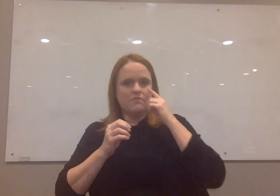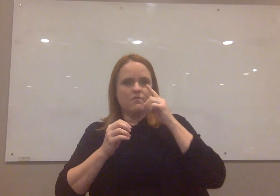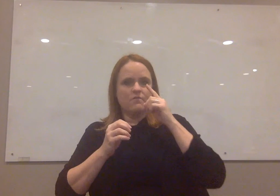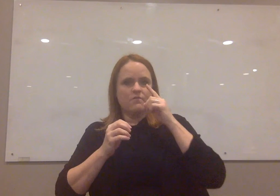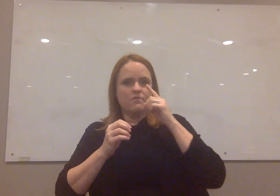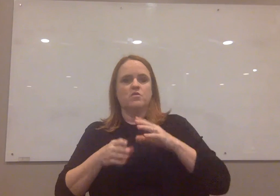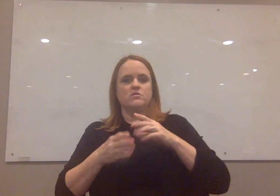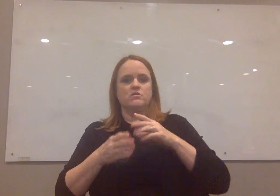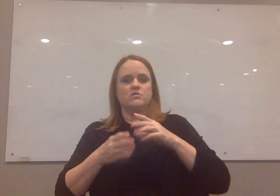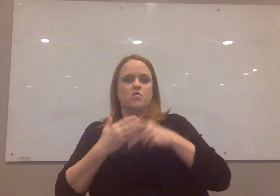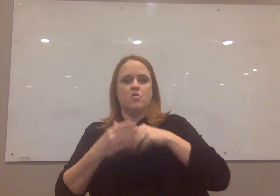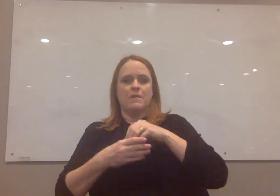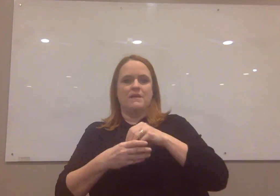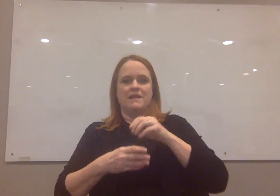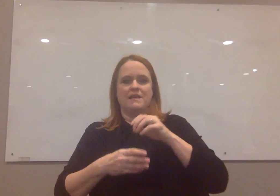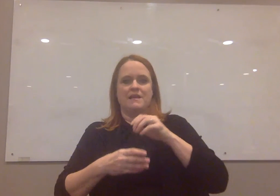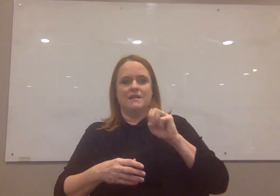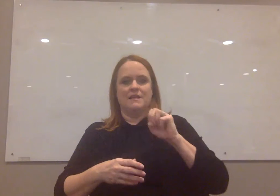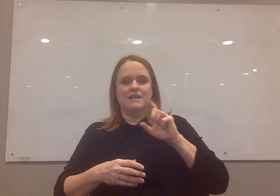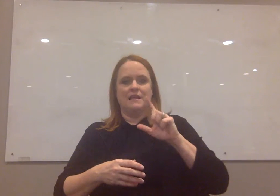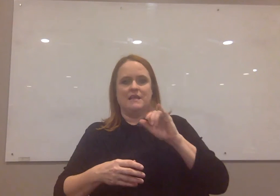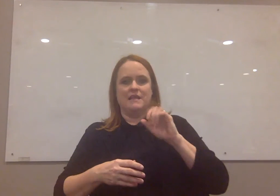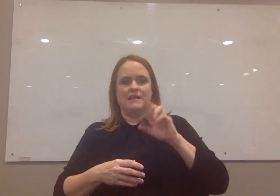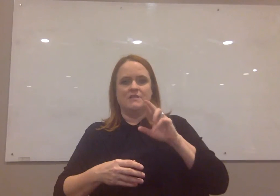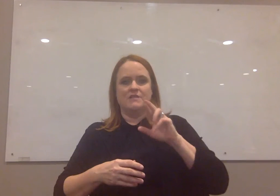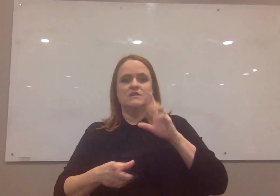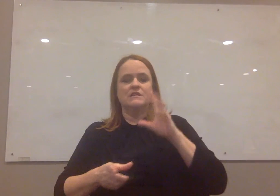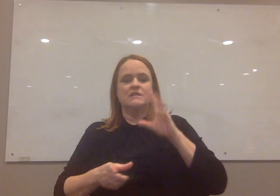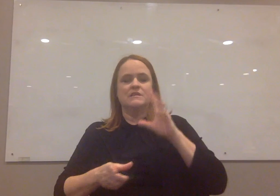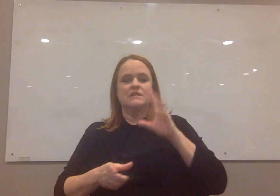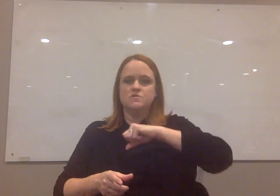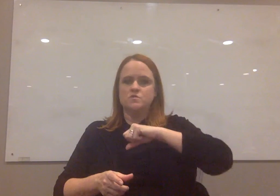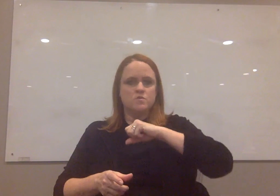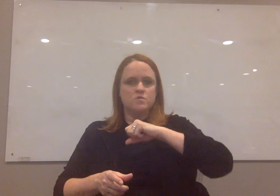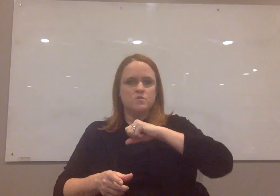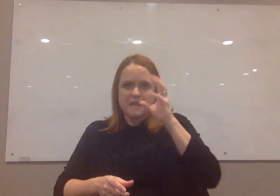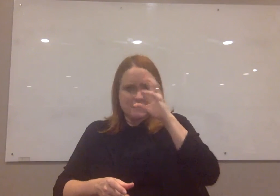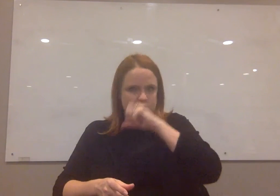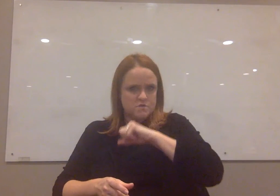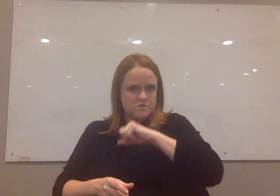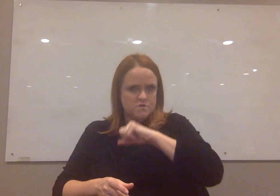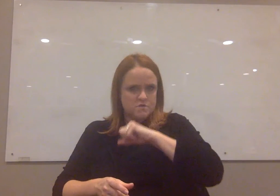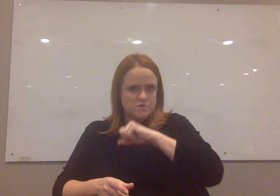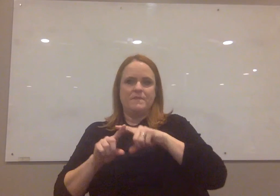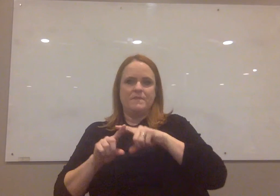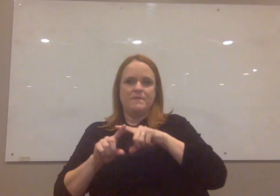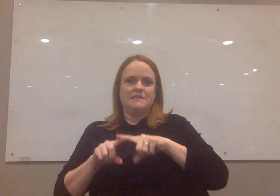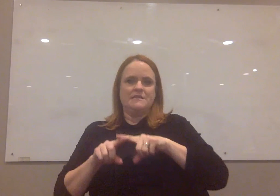doesn't assume dependencies between each of the